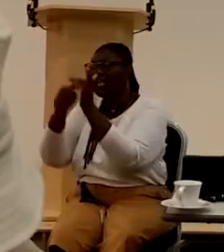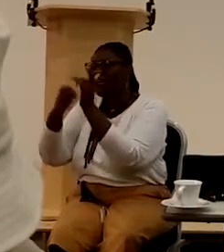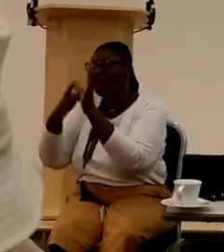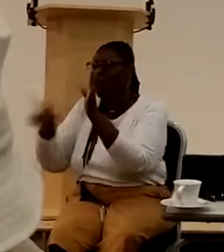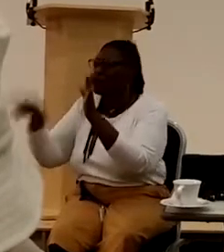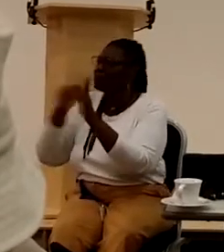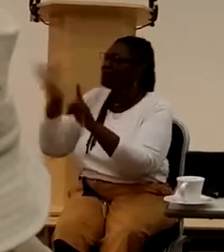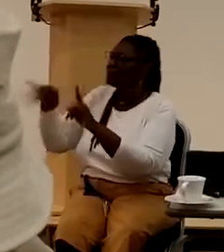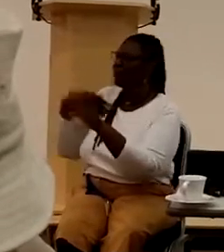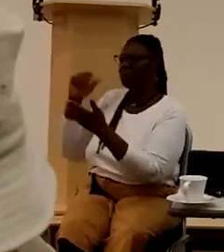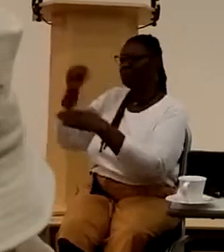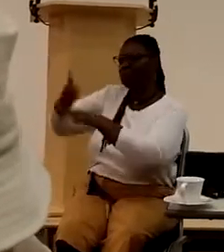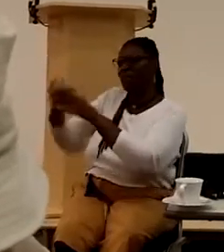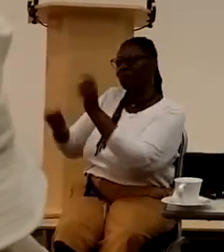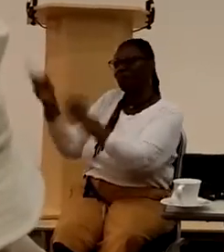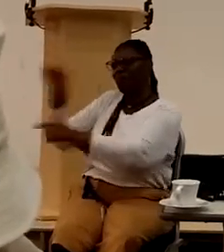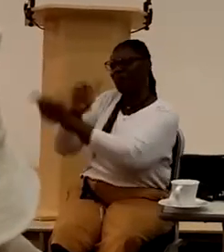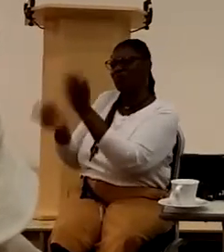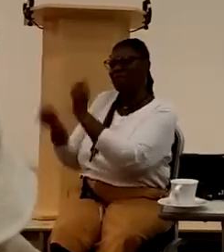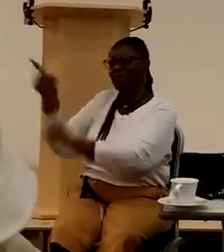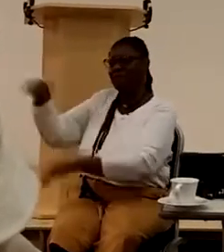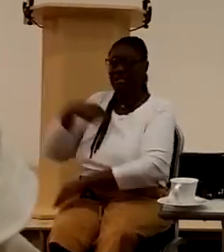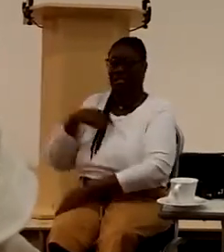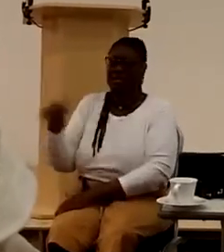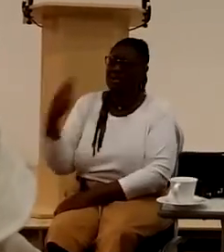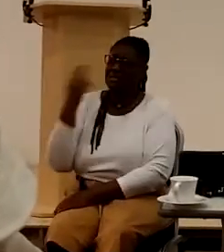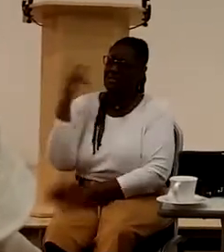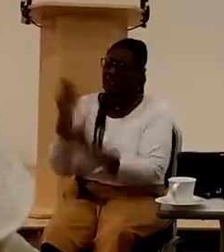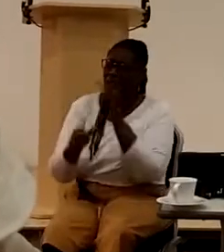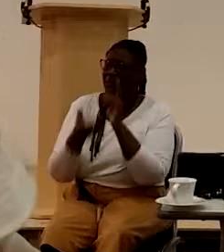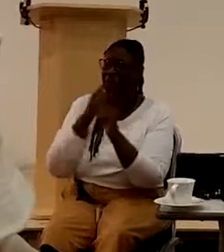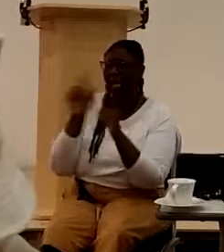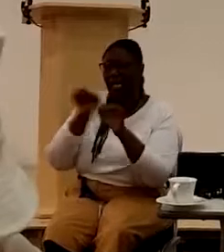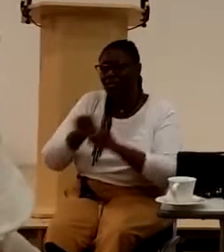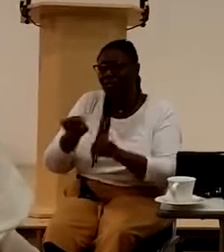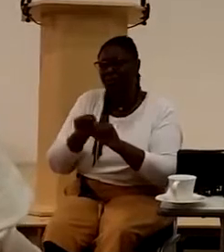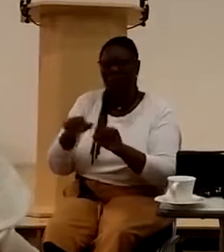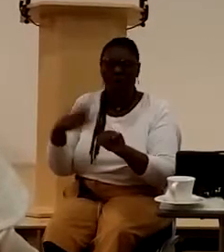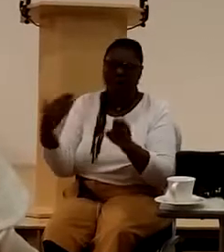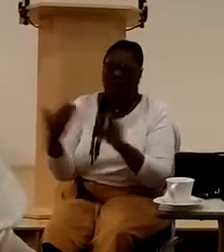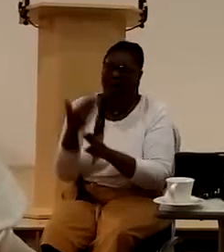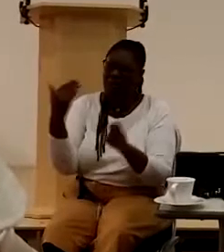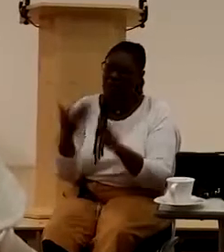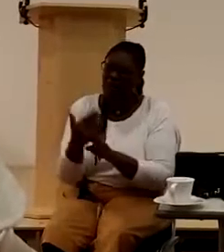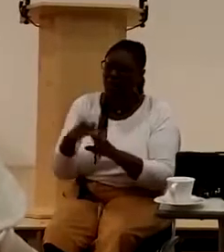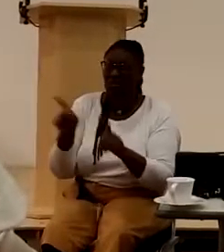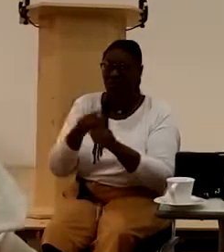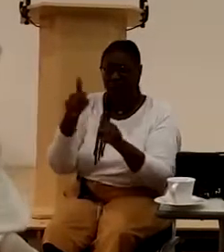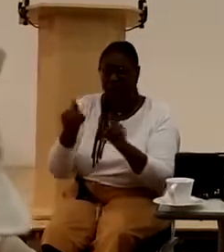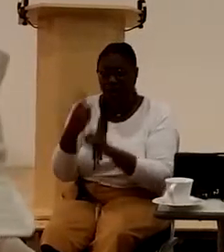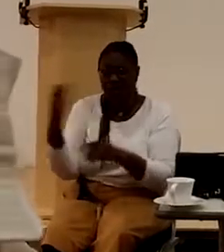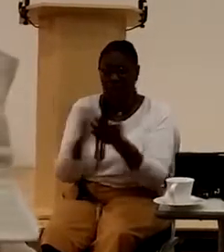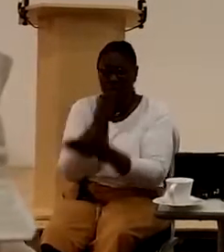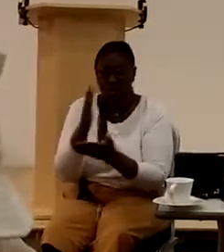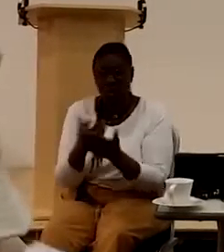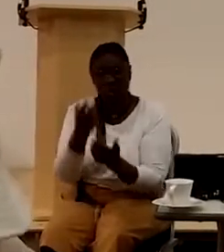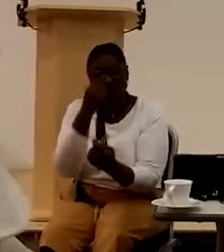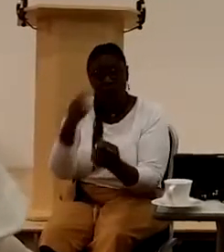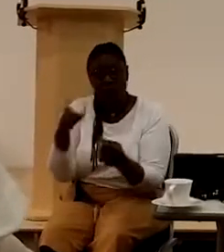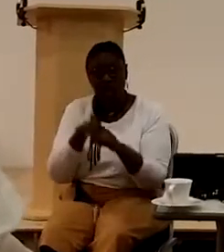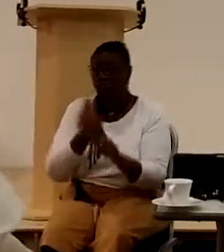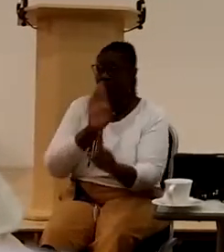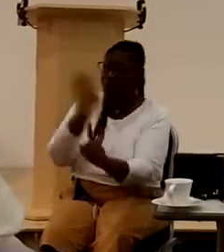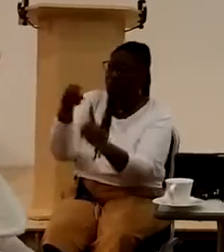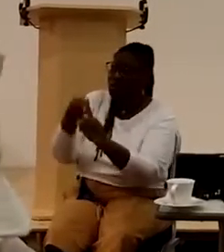examination was taking place. The grassroots deaf and disabled people had to work extremely hard. First of all, to make sure we were able to